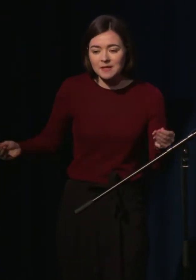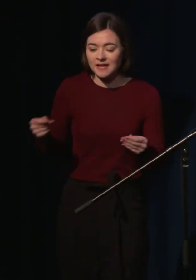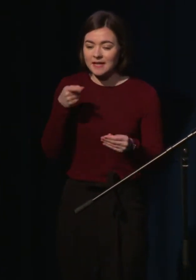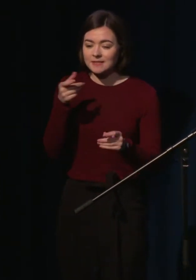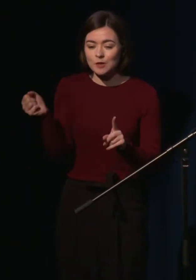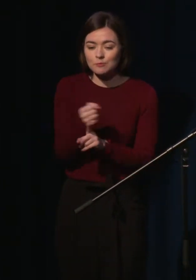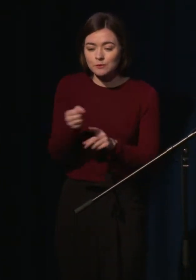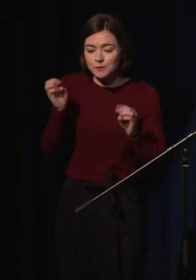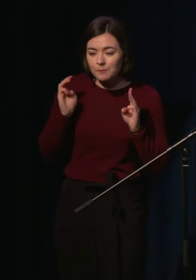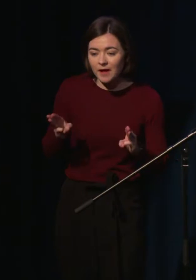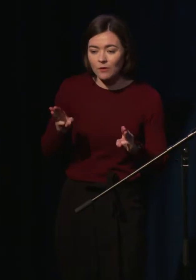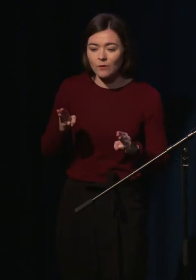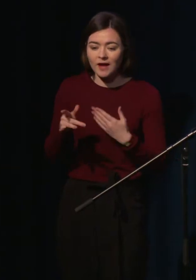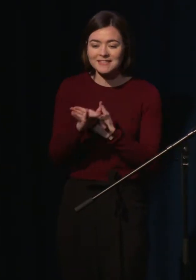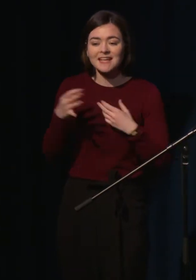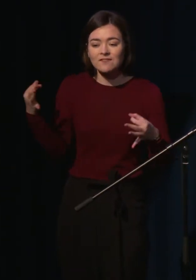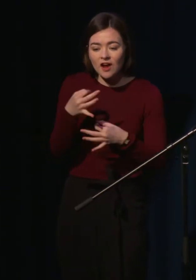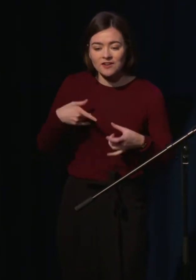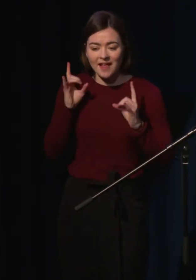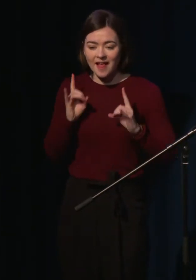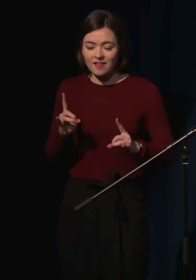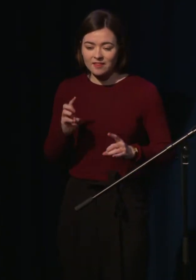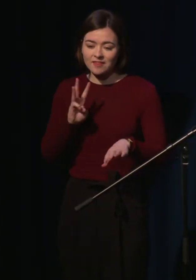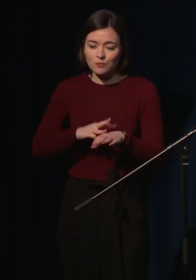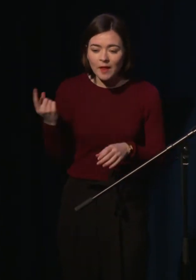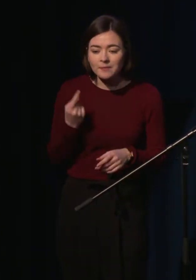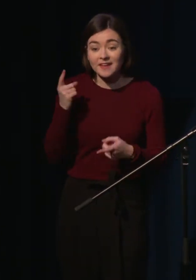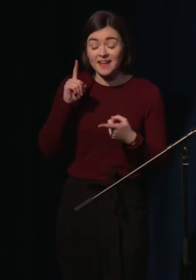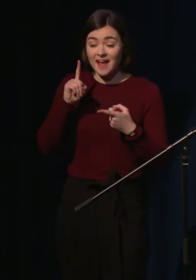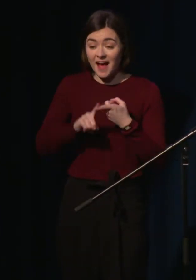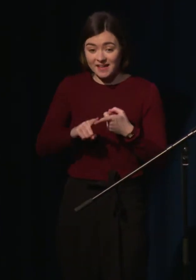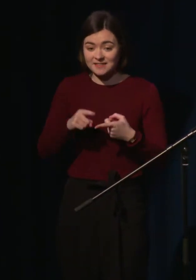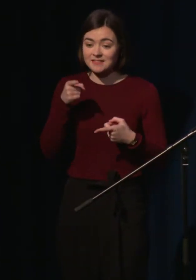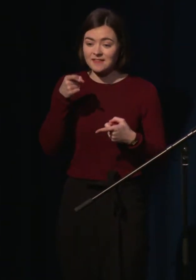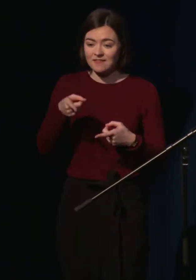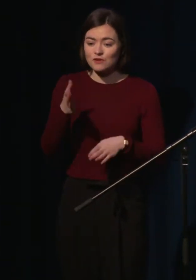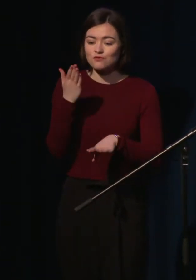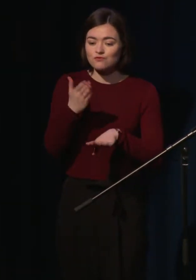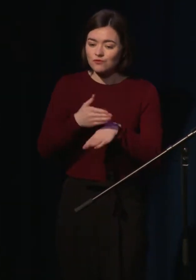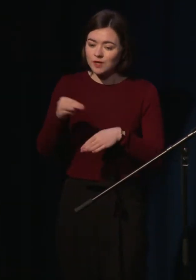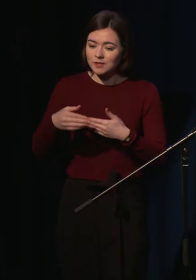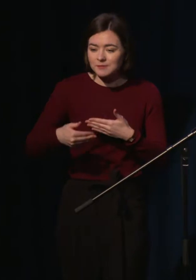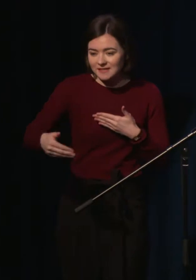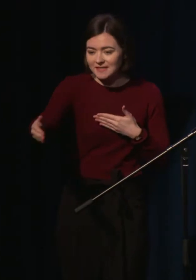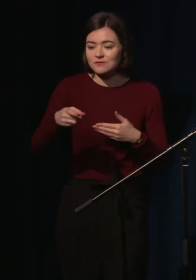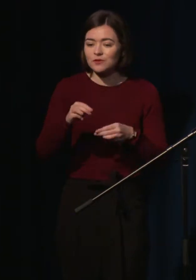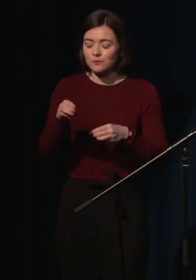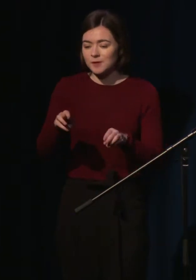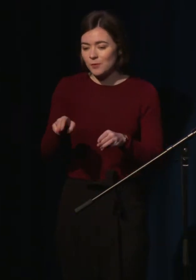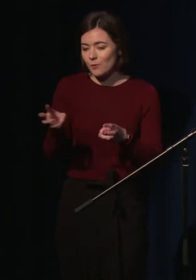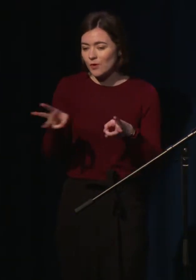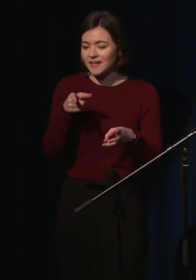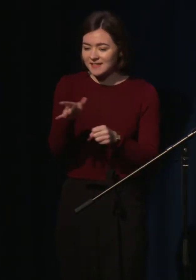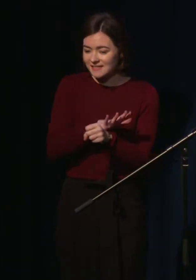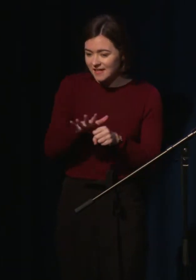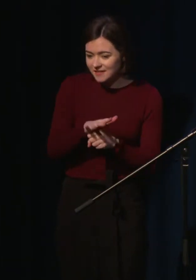power and the safeguarding of health and well-being, and of course the career potential of those working in this sector. I